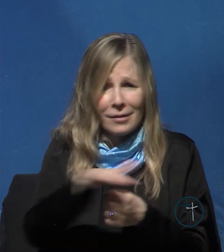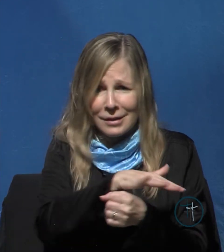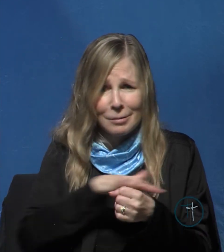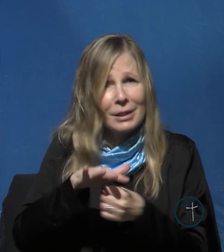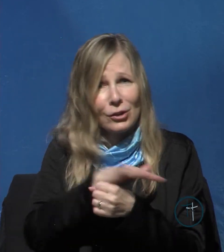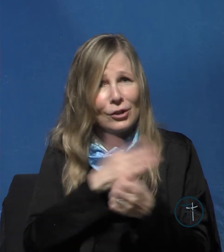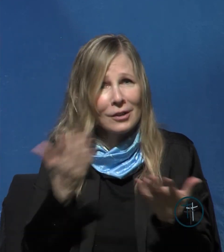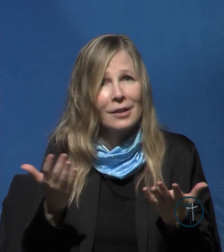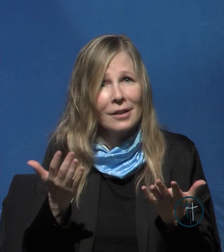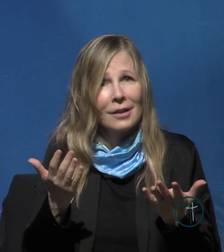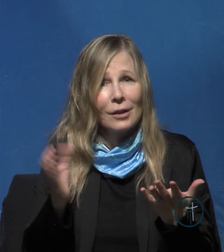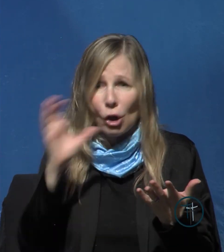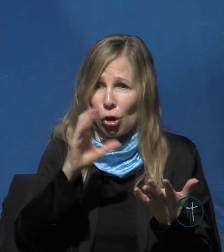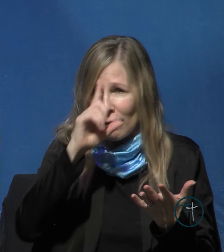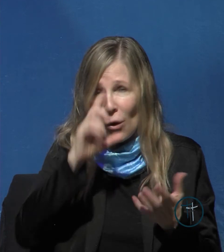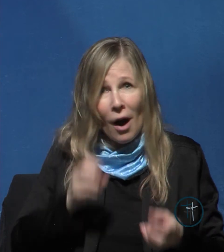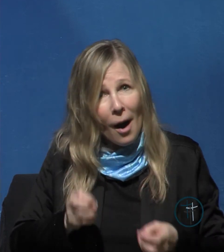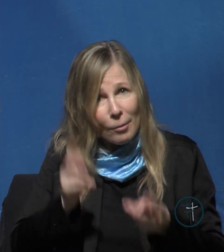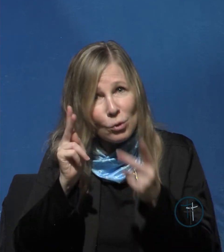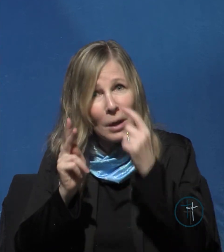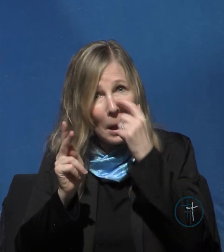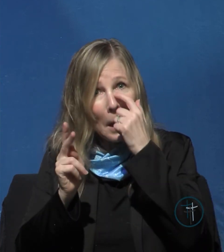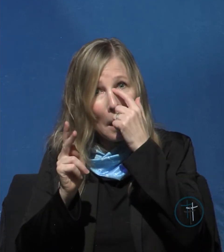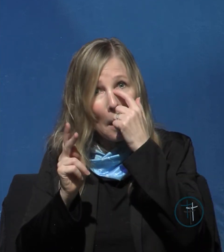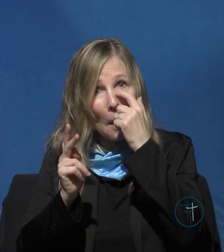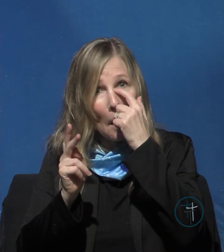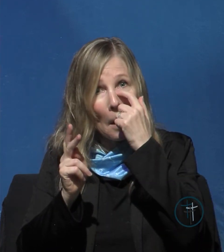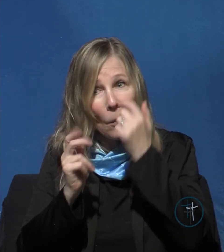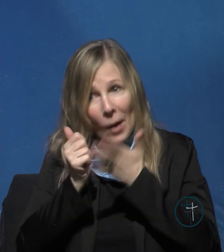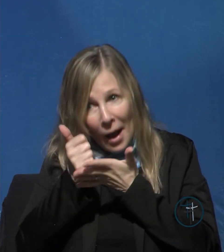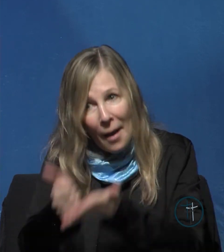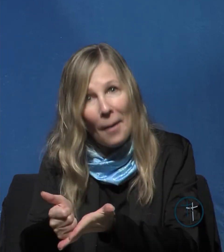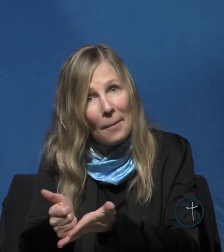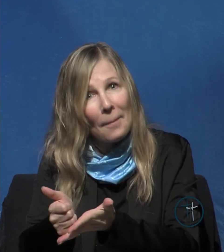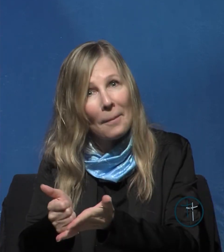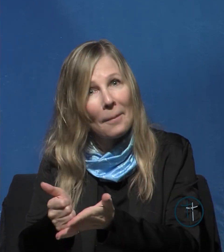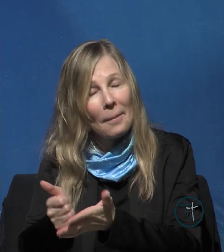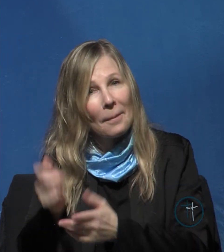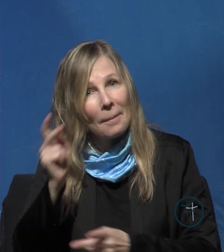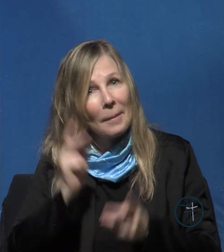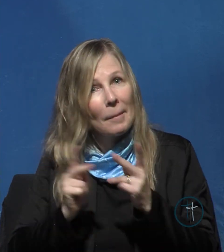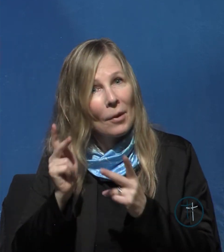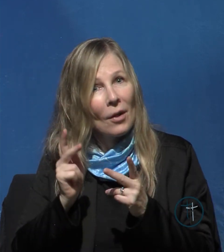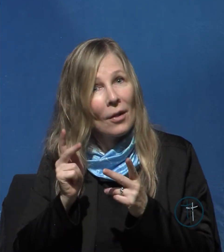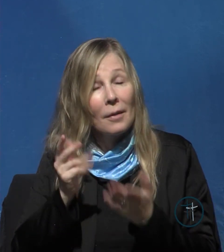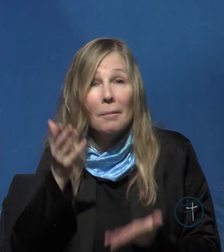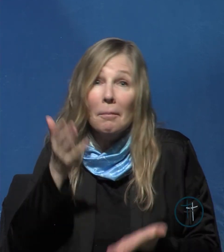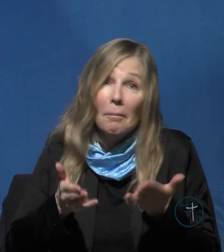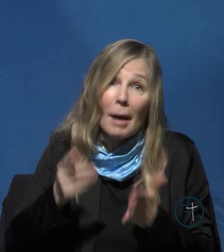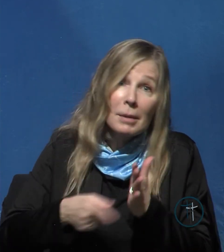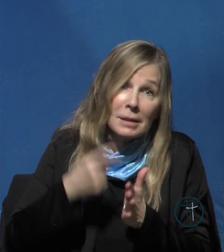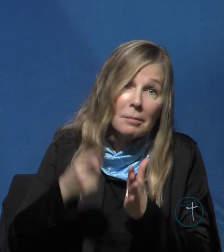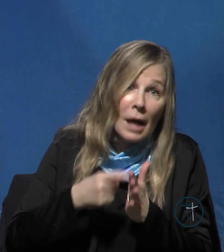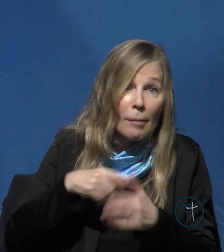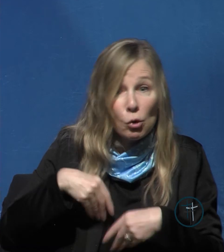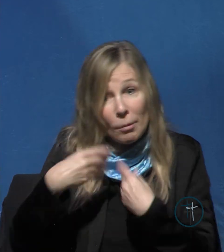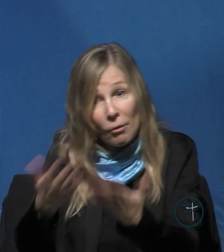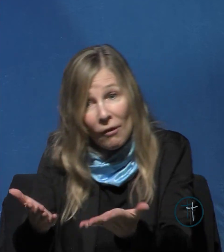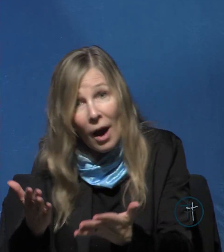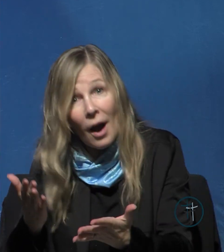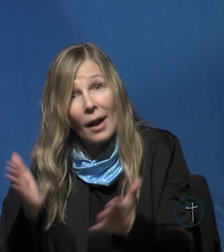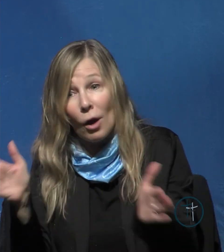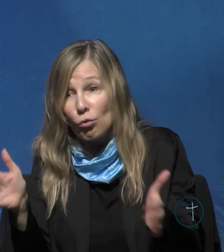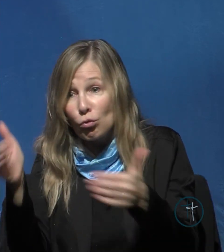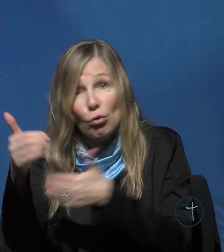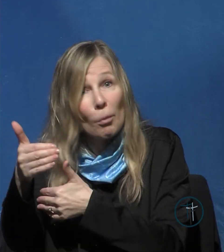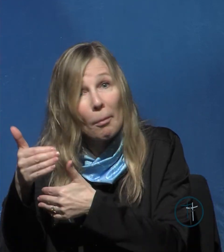we all have different spheres, looking for opportunities to help. Maybe at times you can provide a room. Maybe people